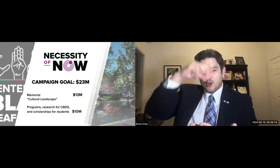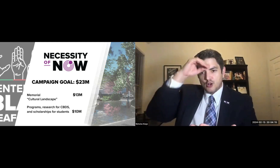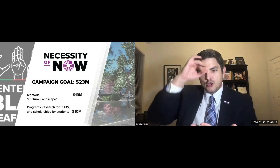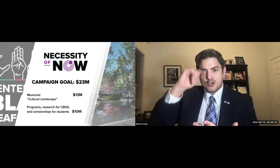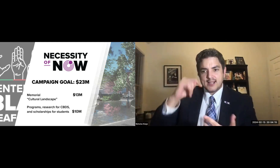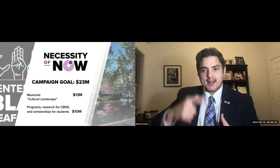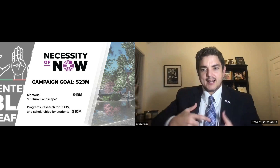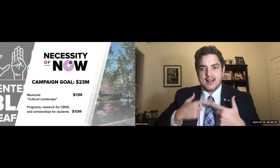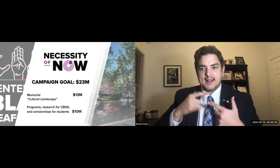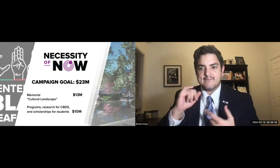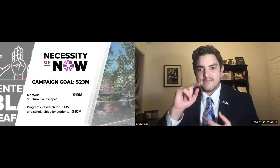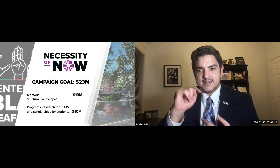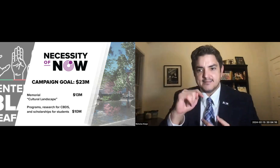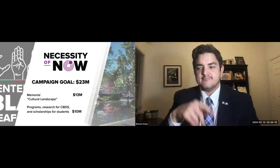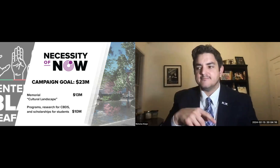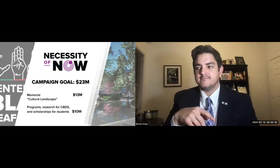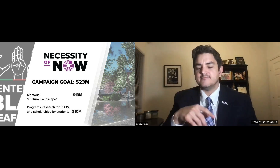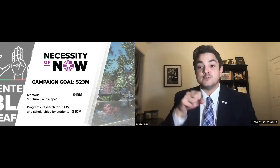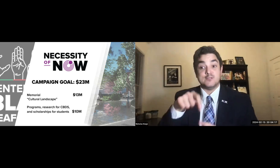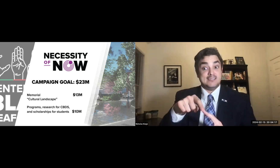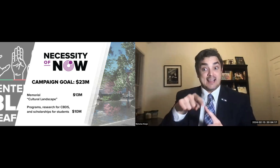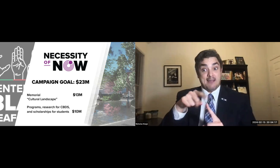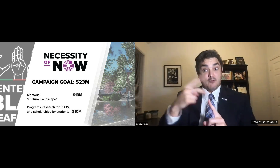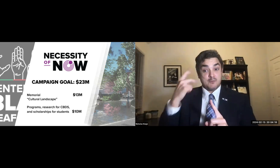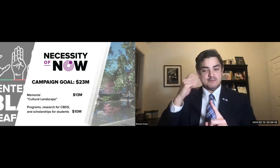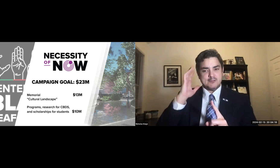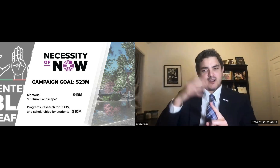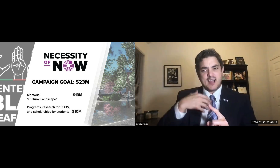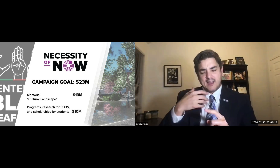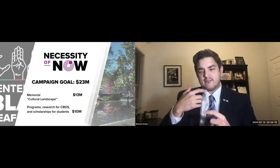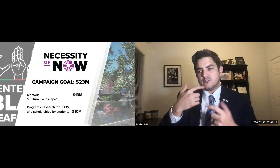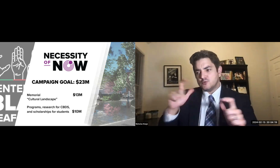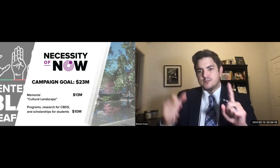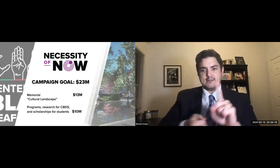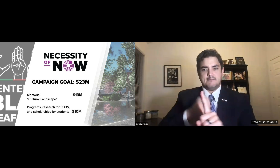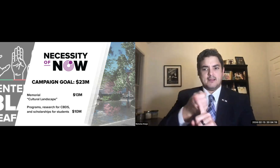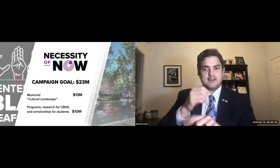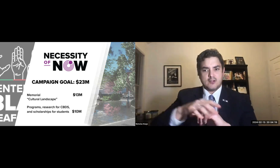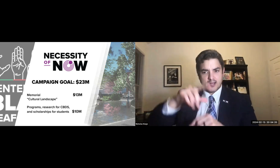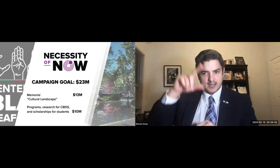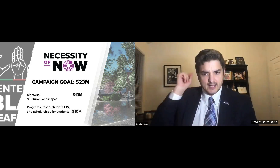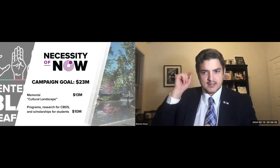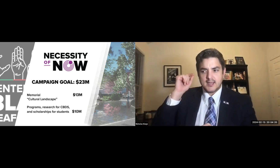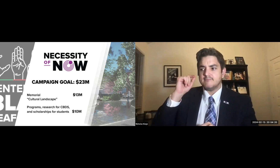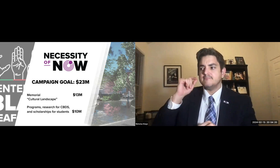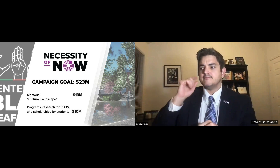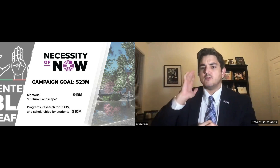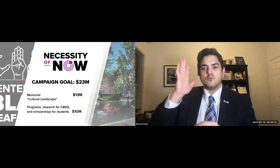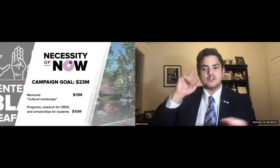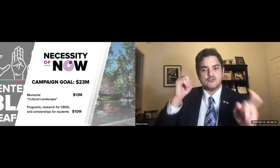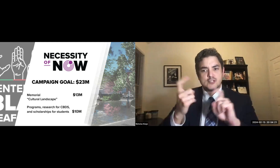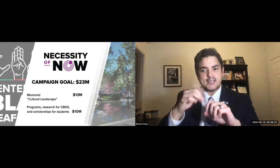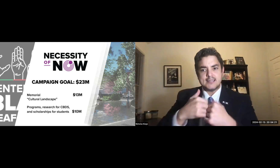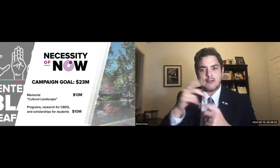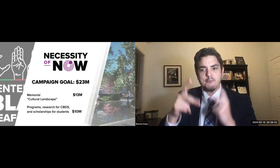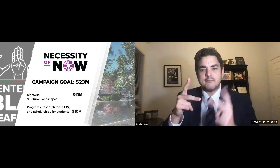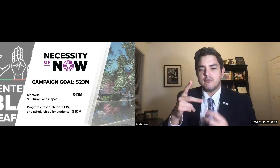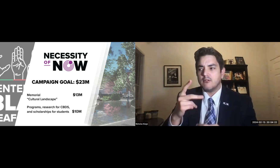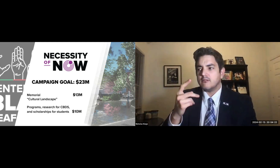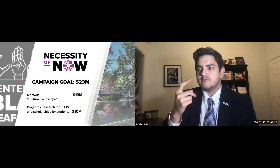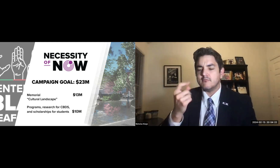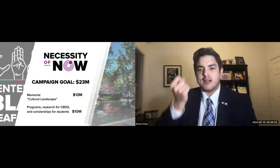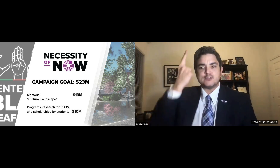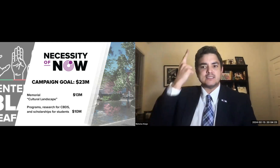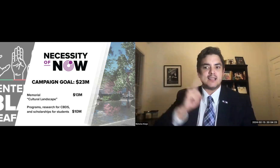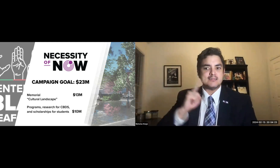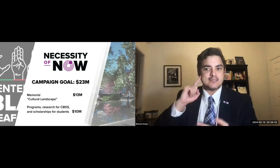touch and taste and see this piece of Black Deaf history, to really live it. So at this memorial space, we believe it will definitely have a